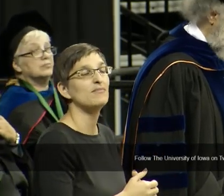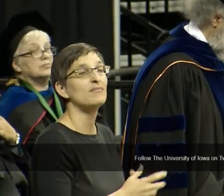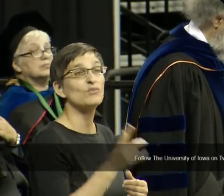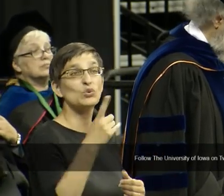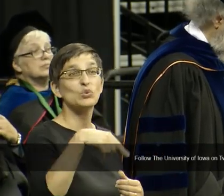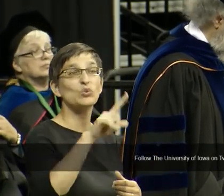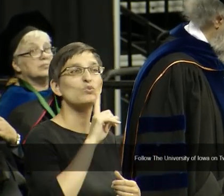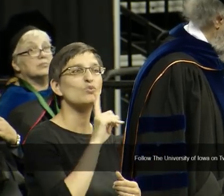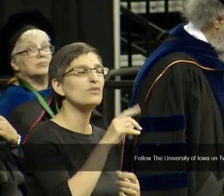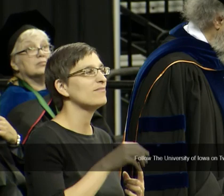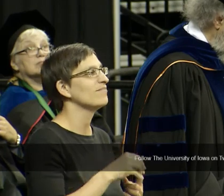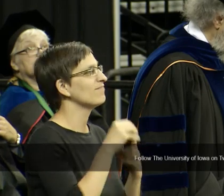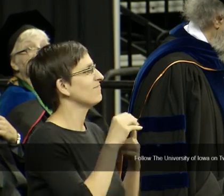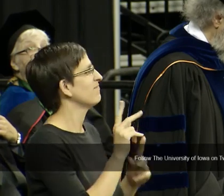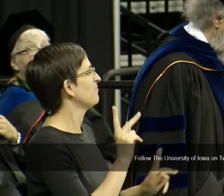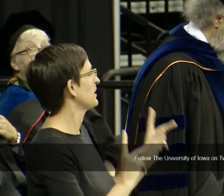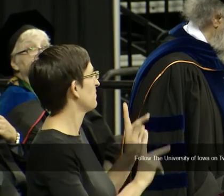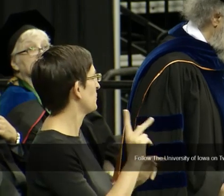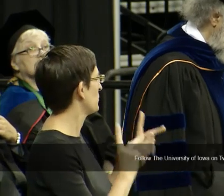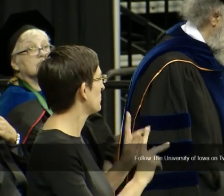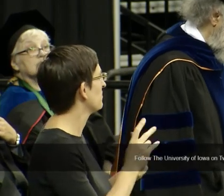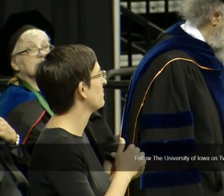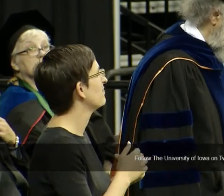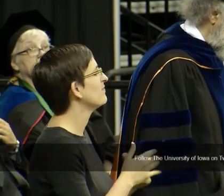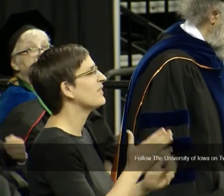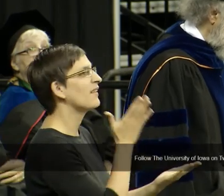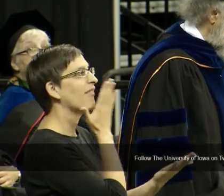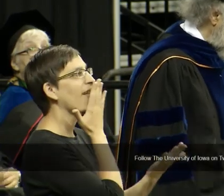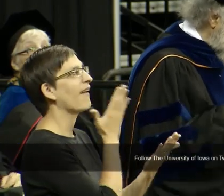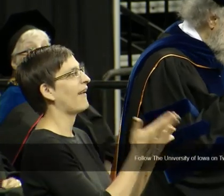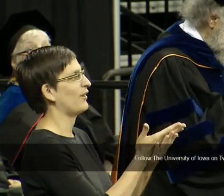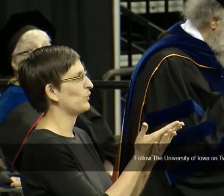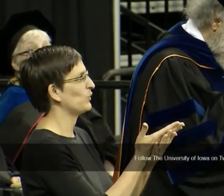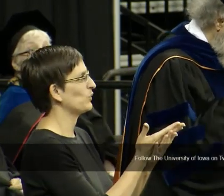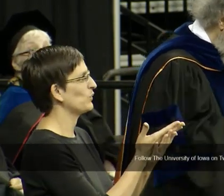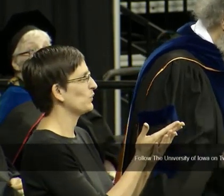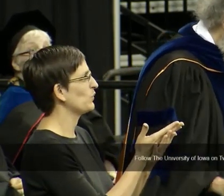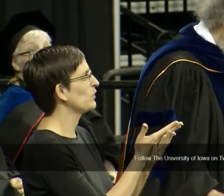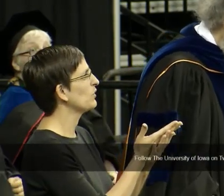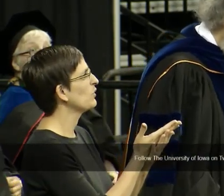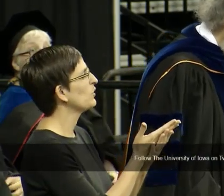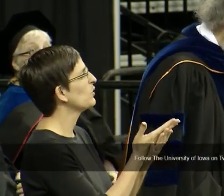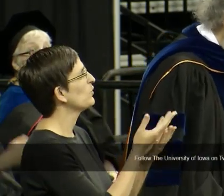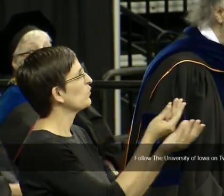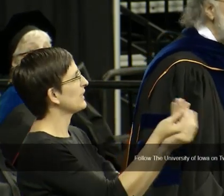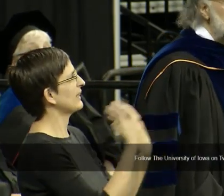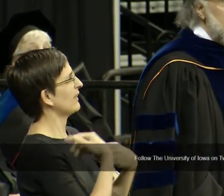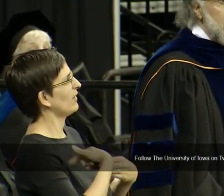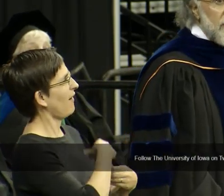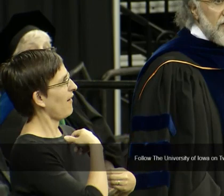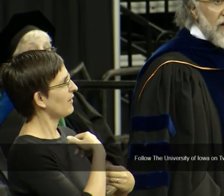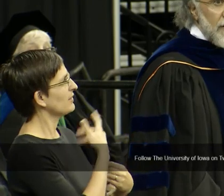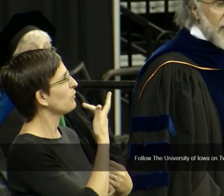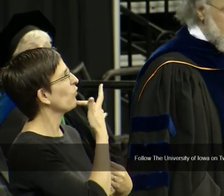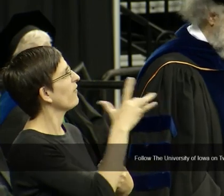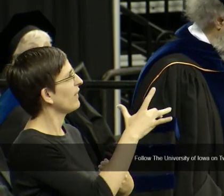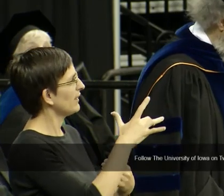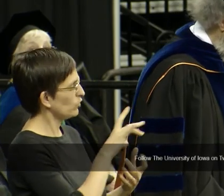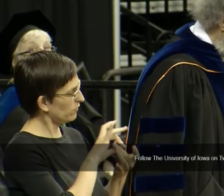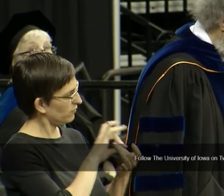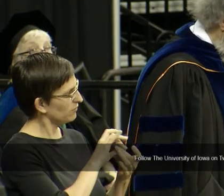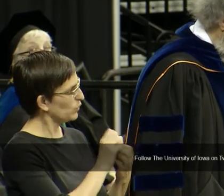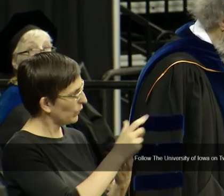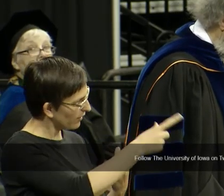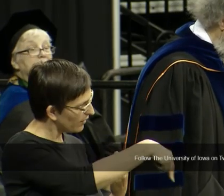special, and we thank you for allowing us to have had the privilege of association with these members of your family.